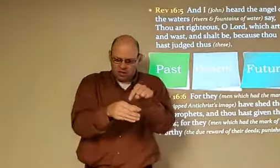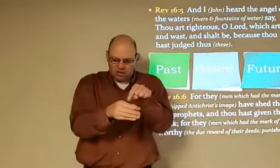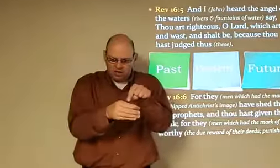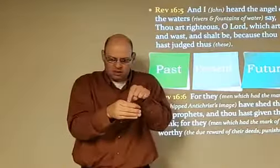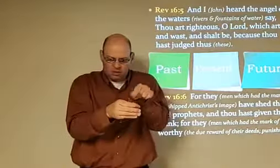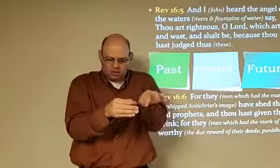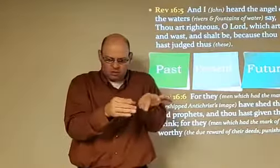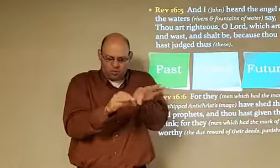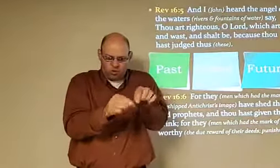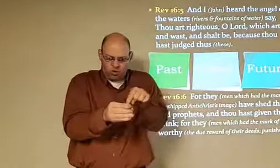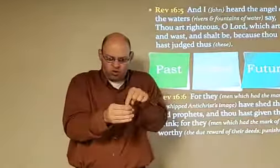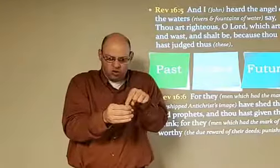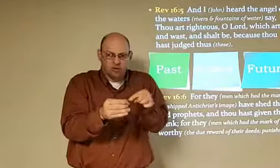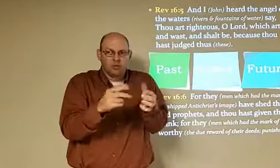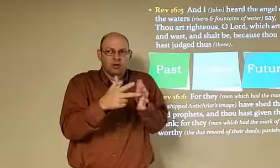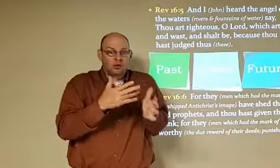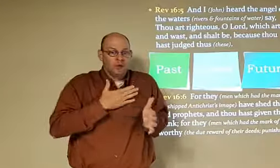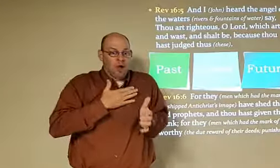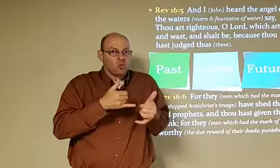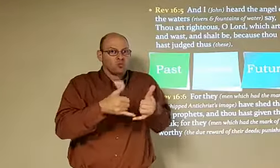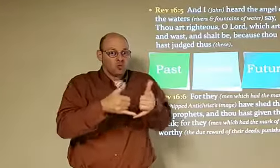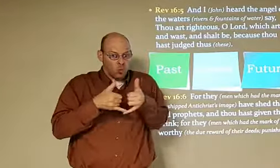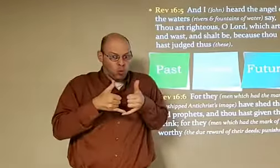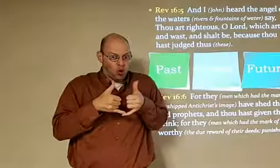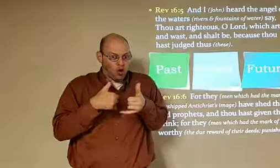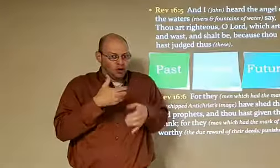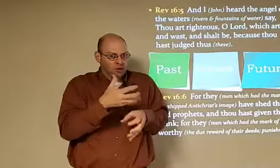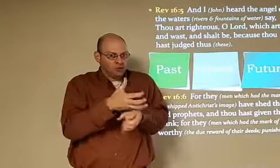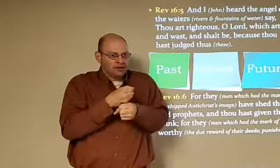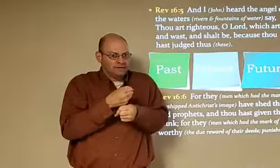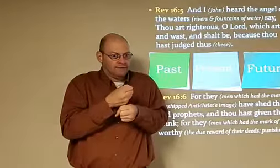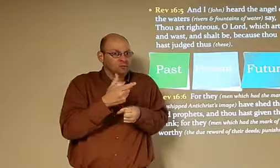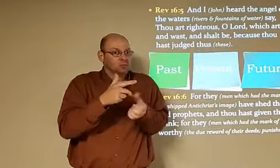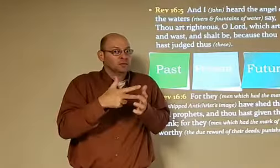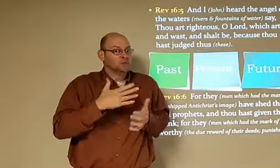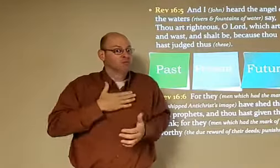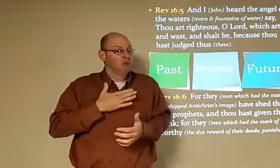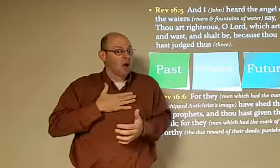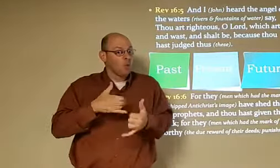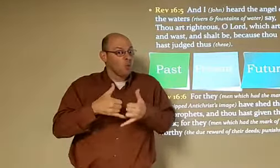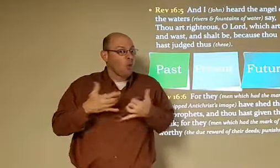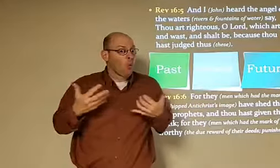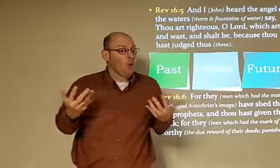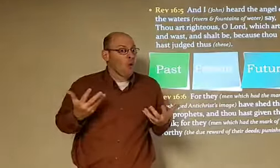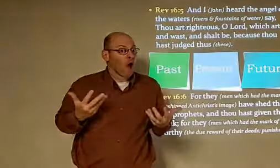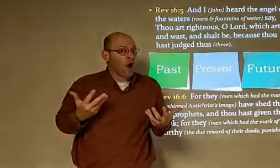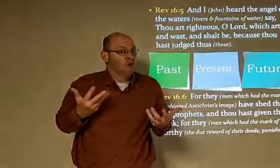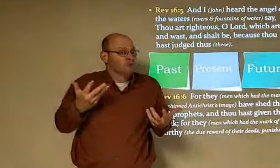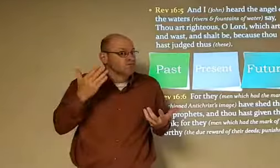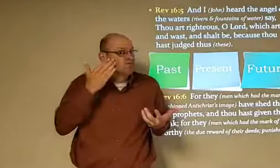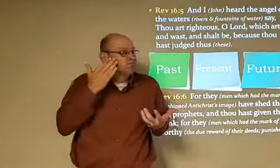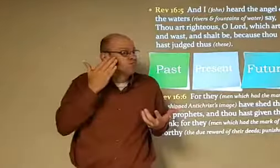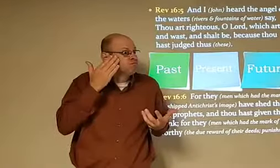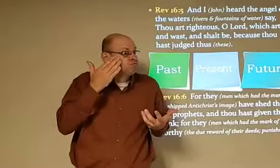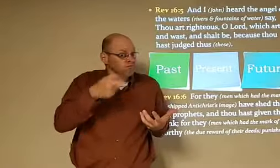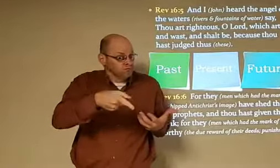they shed the blood of the Christians, those who followed Christ, so their reward is the blood to